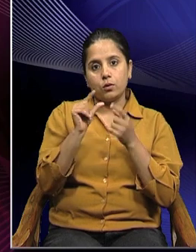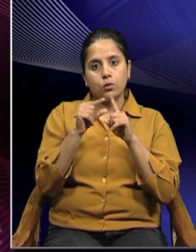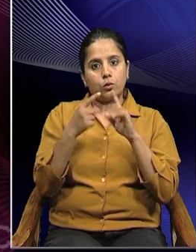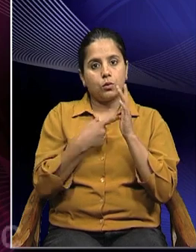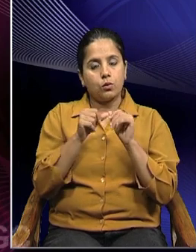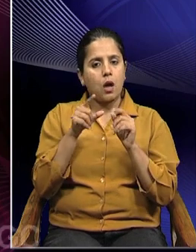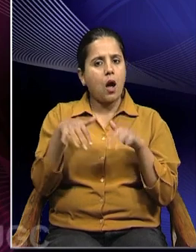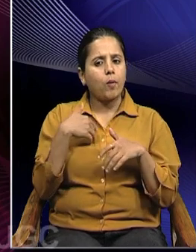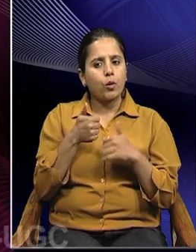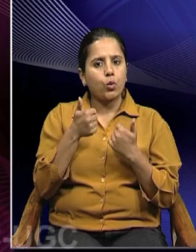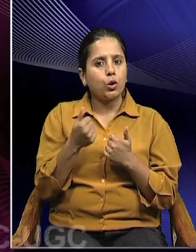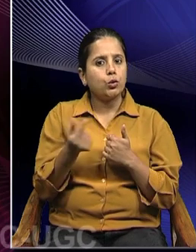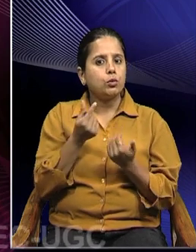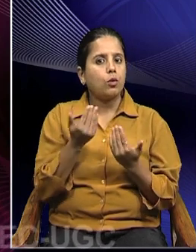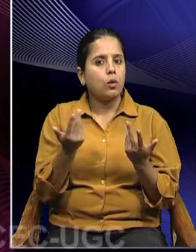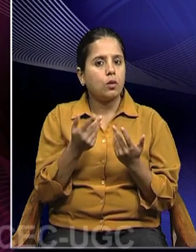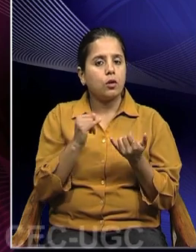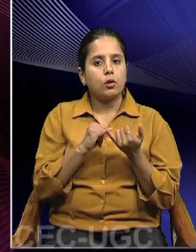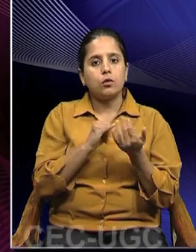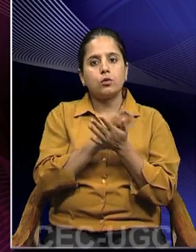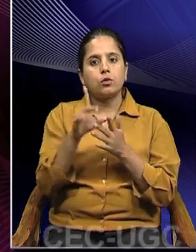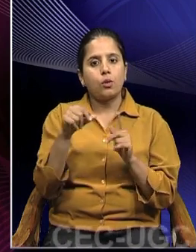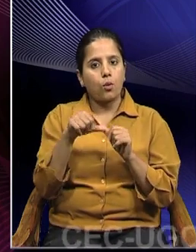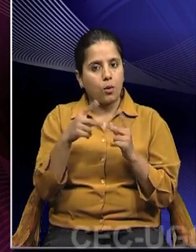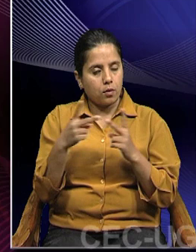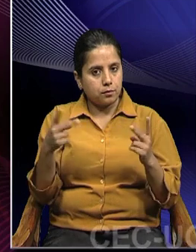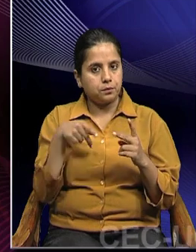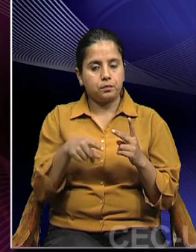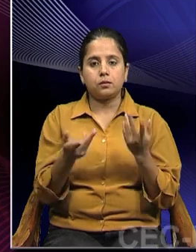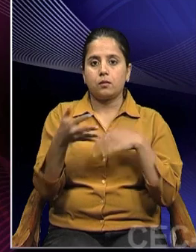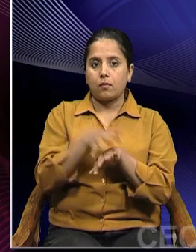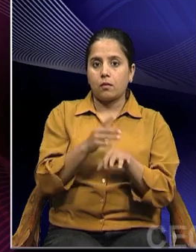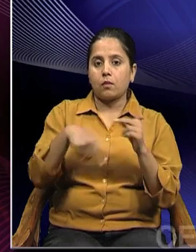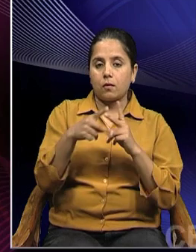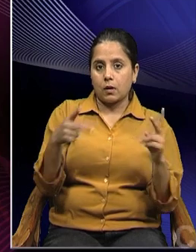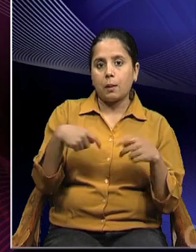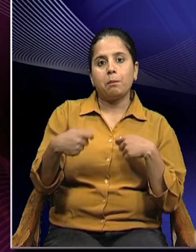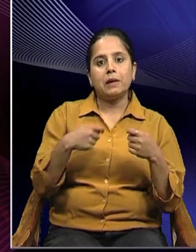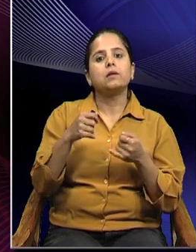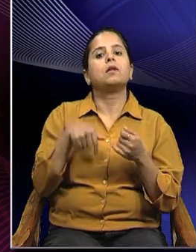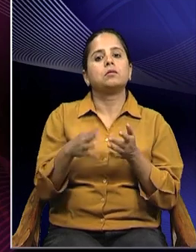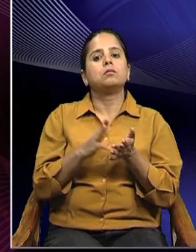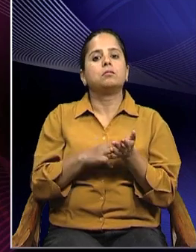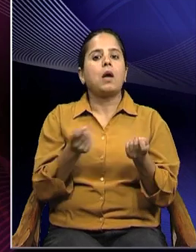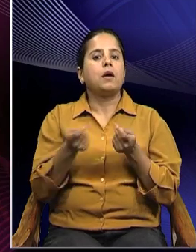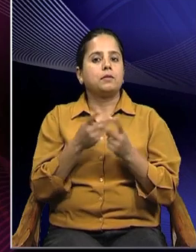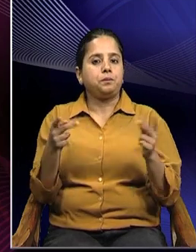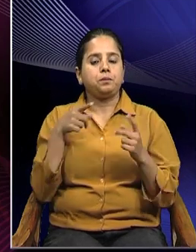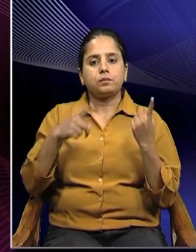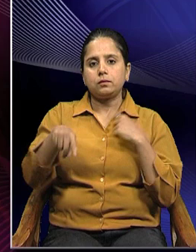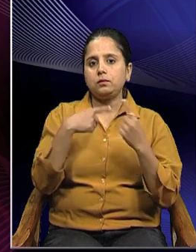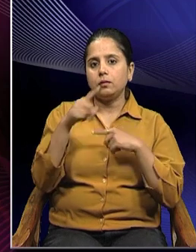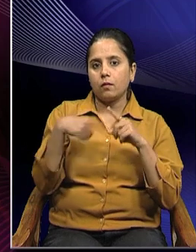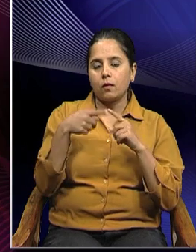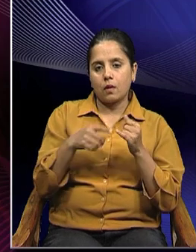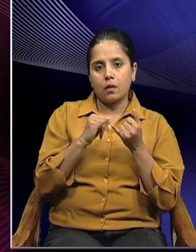can we make good use of those shlokas in order to implement it in the business and management. And then eventually we will talk about